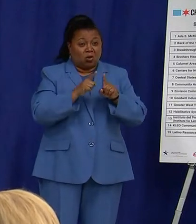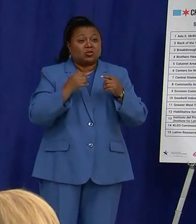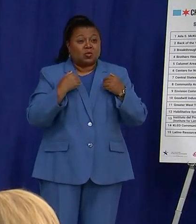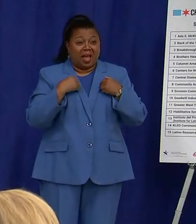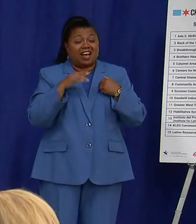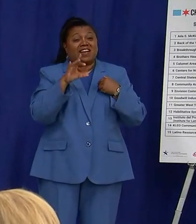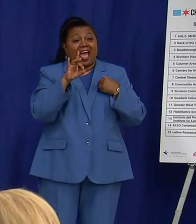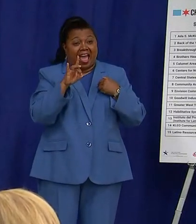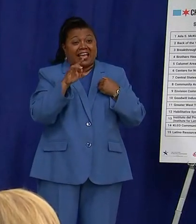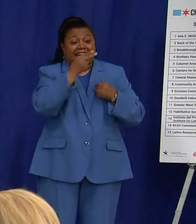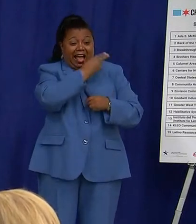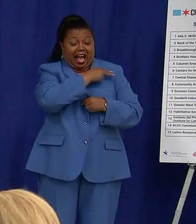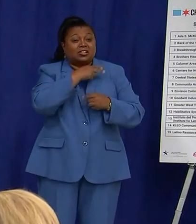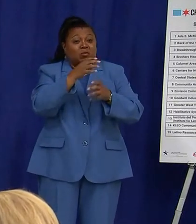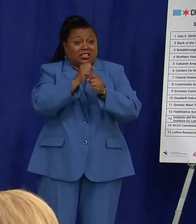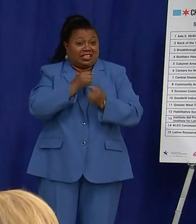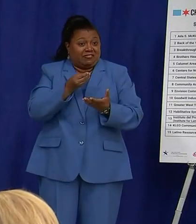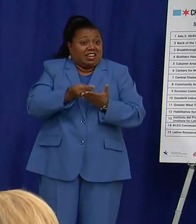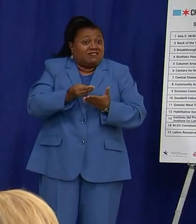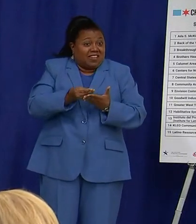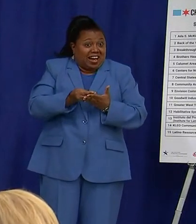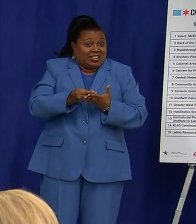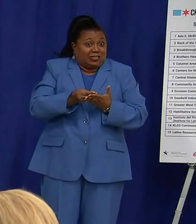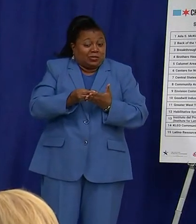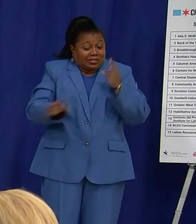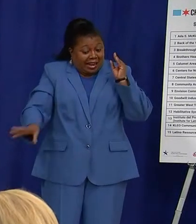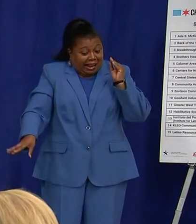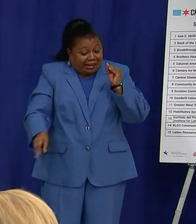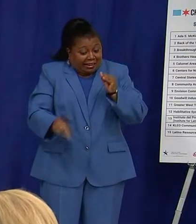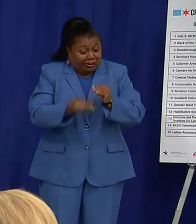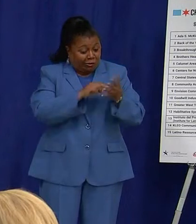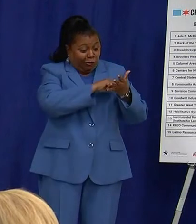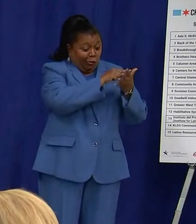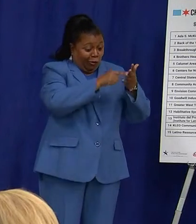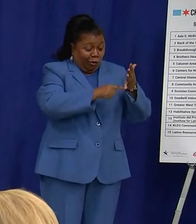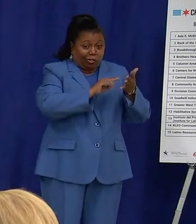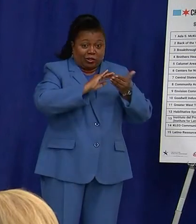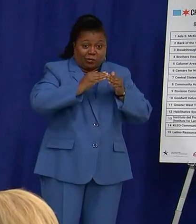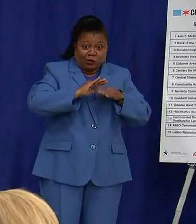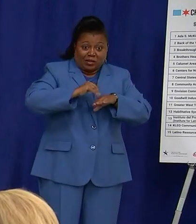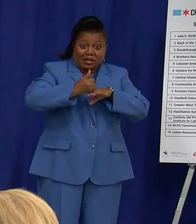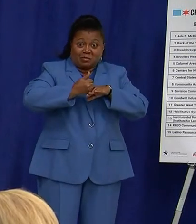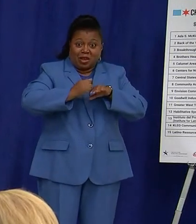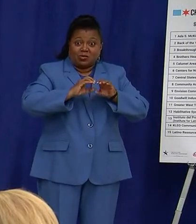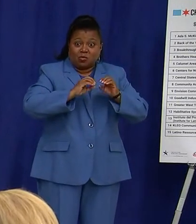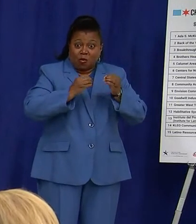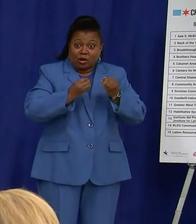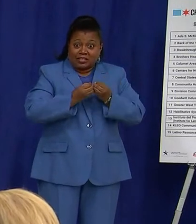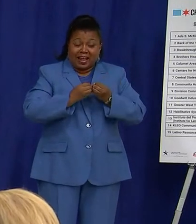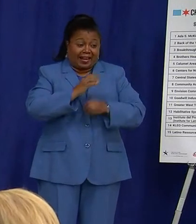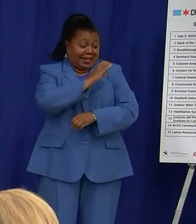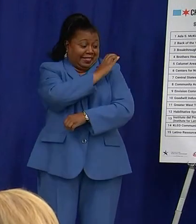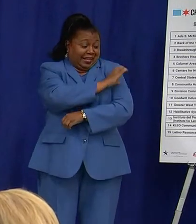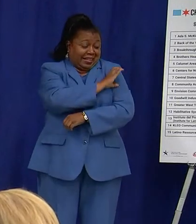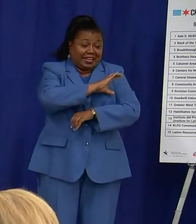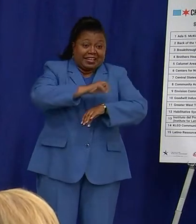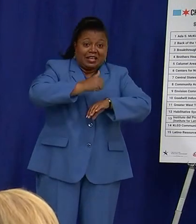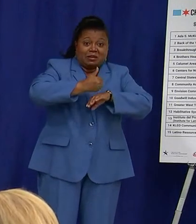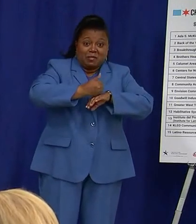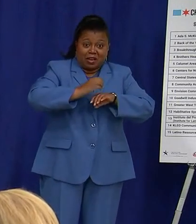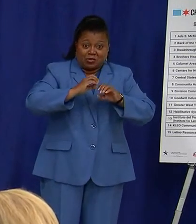have 8 hospitals who are receiving funding. So in addition to these community-based organizations, the clinically